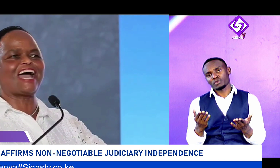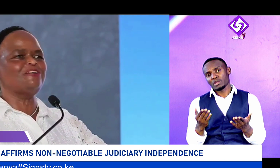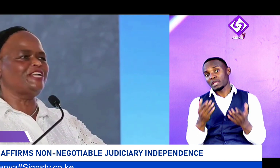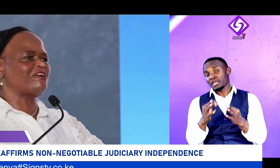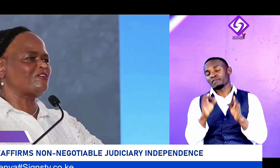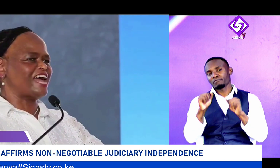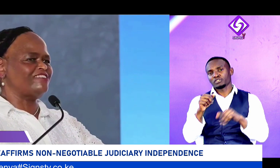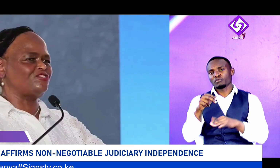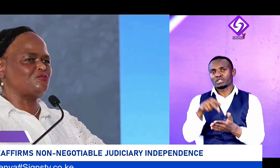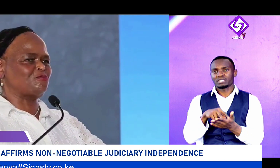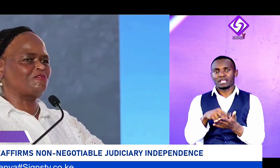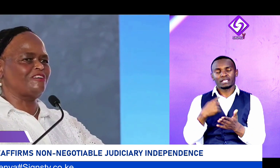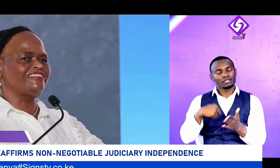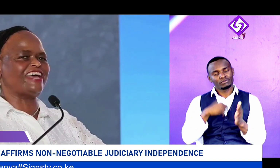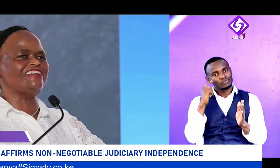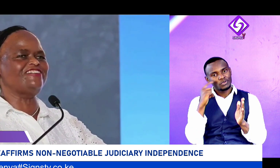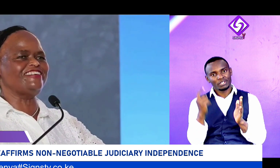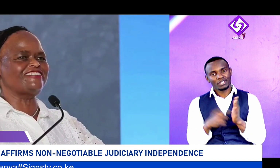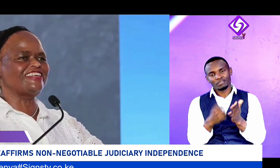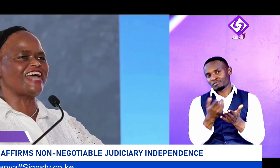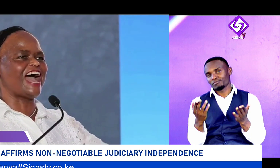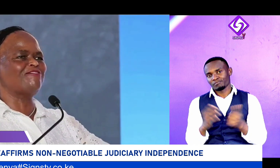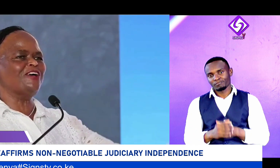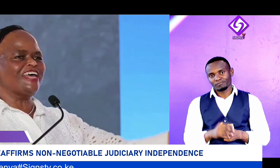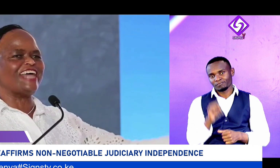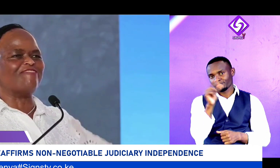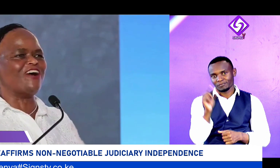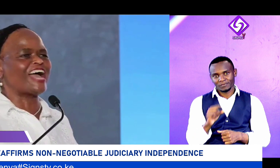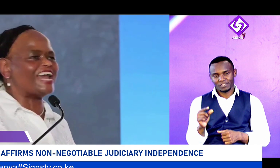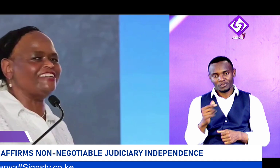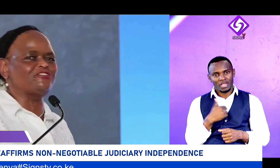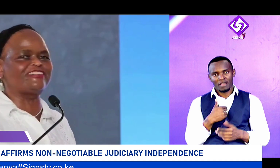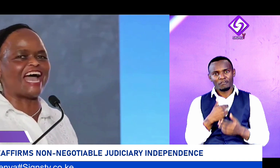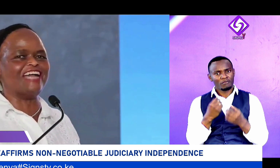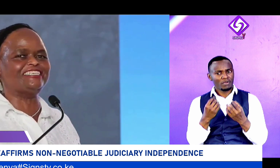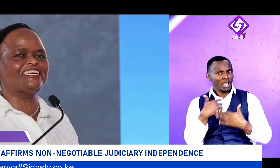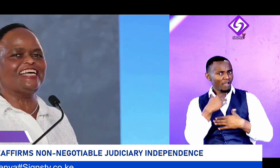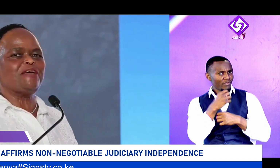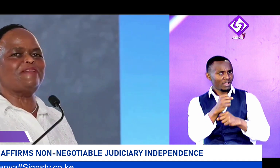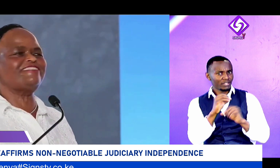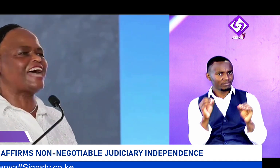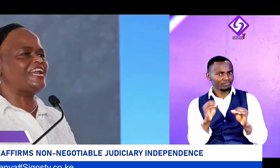stand, we recognize you. Gen Zs, they have no courage to stand. Please stand up.